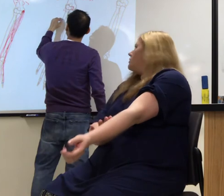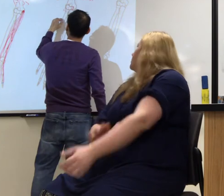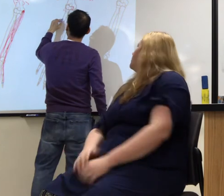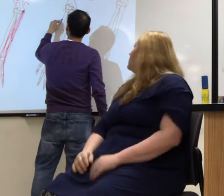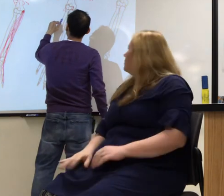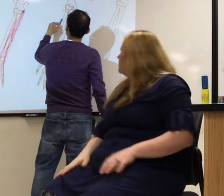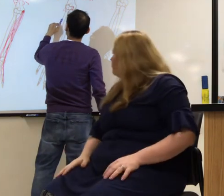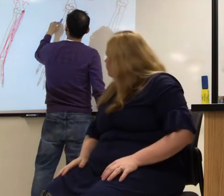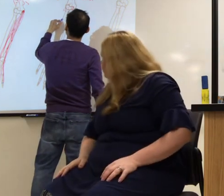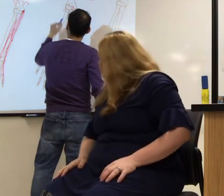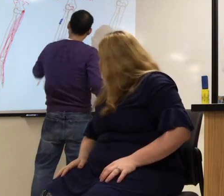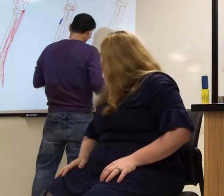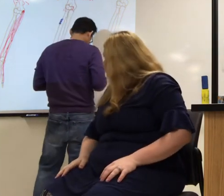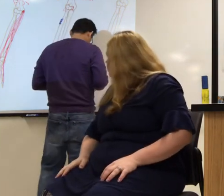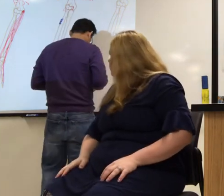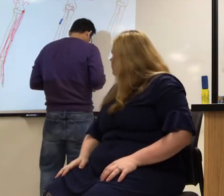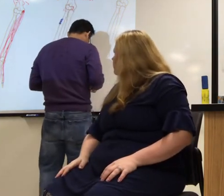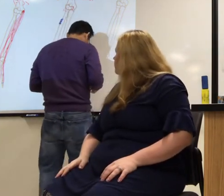I drew too proximal.